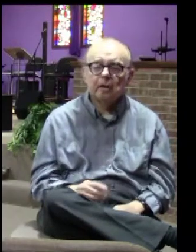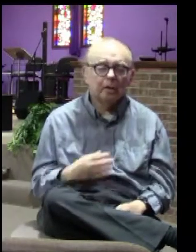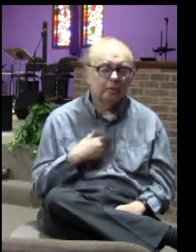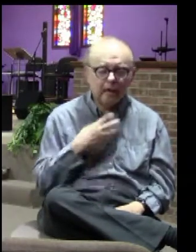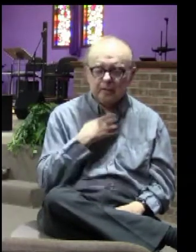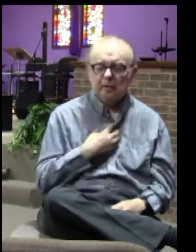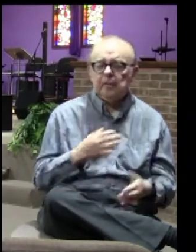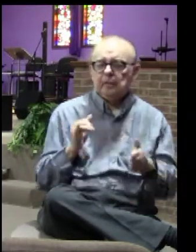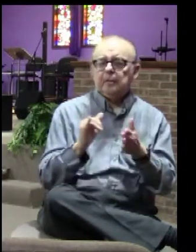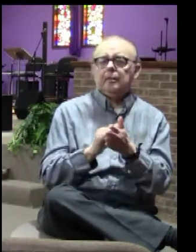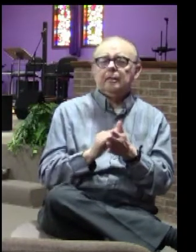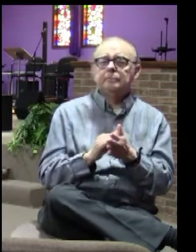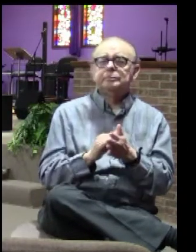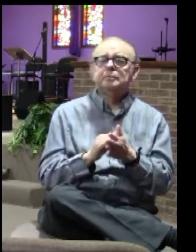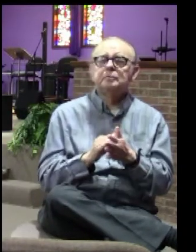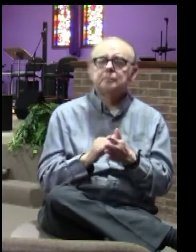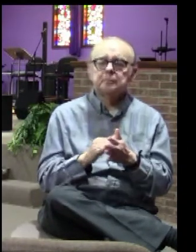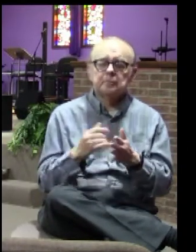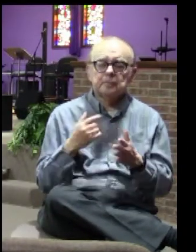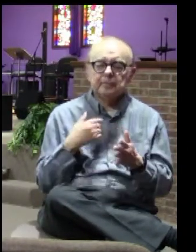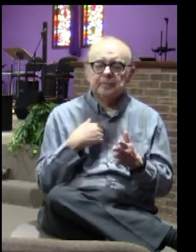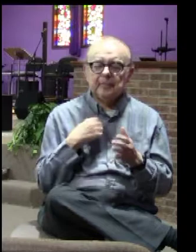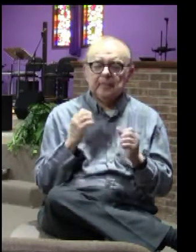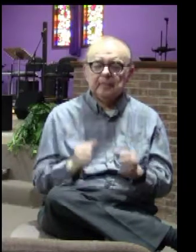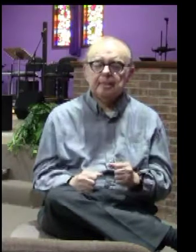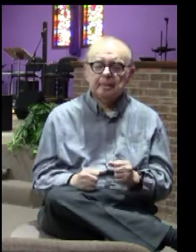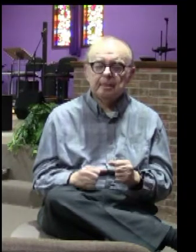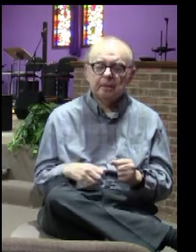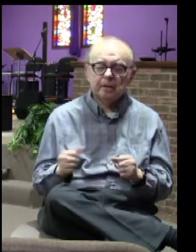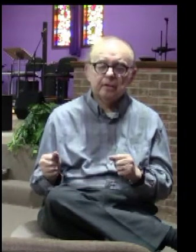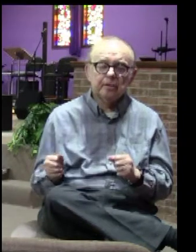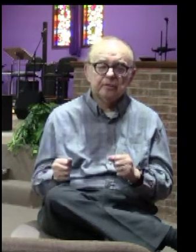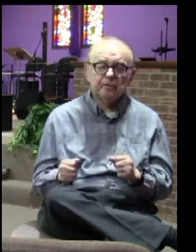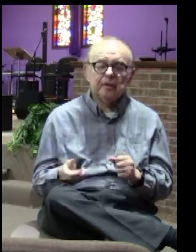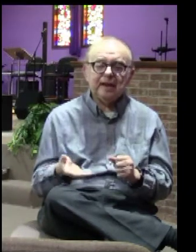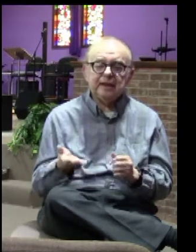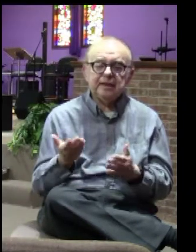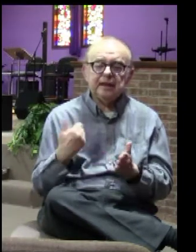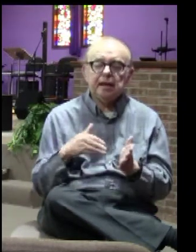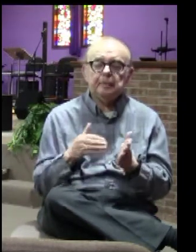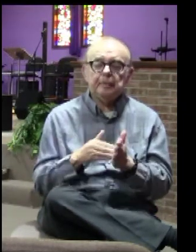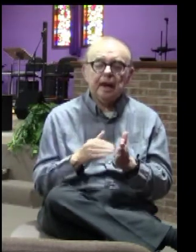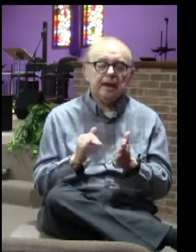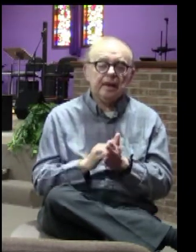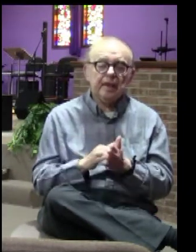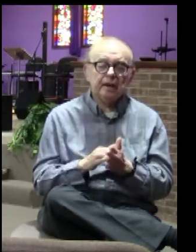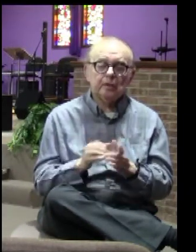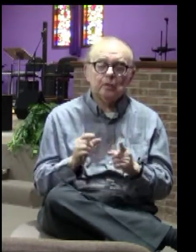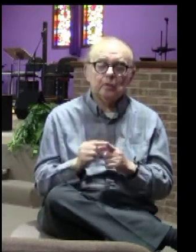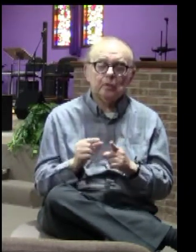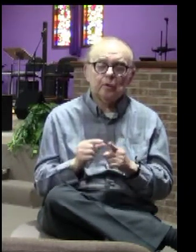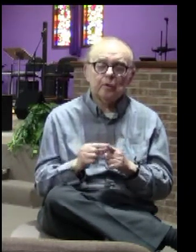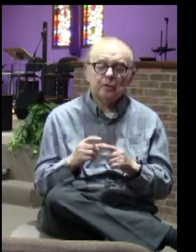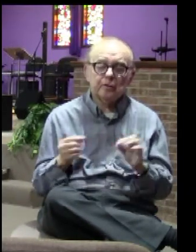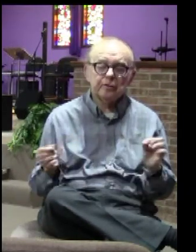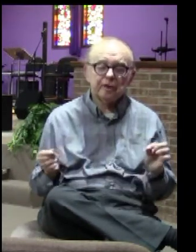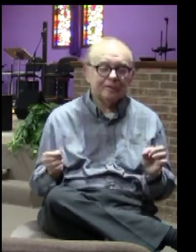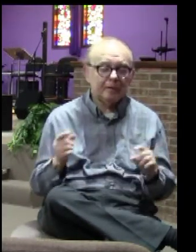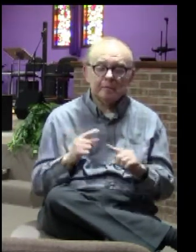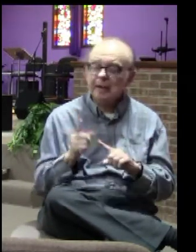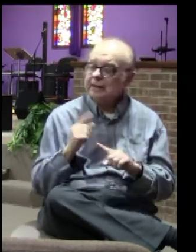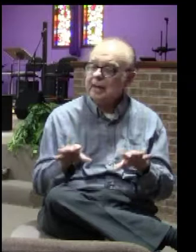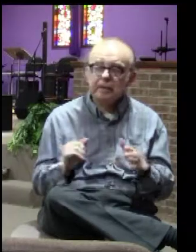I wish that I could have taken that back, but I can't.